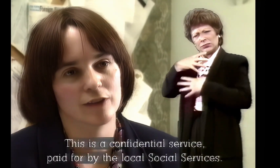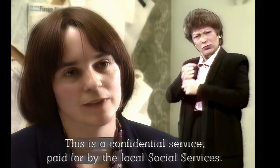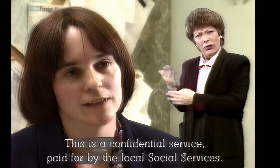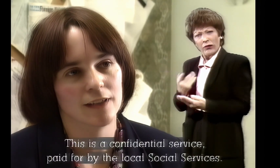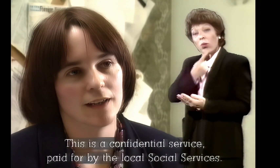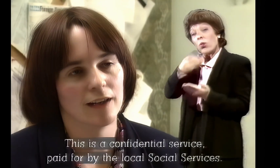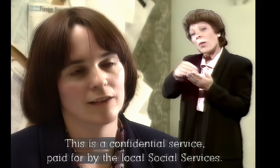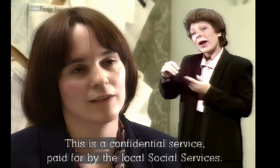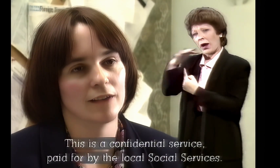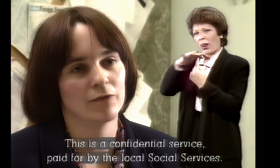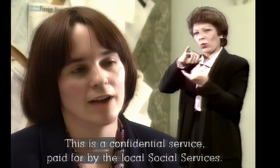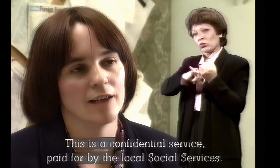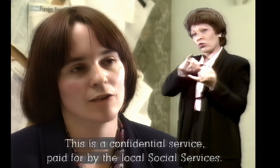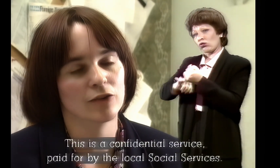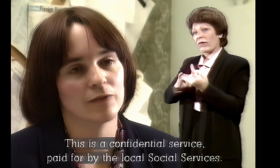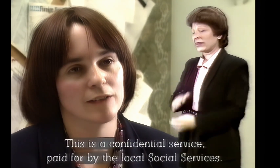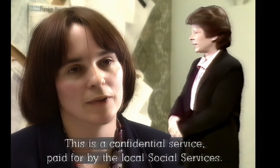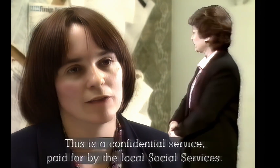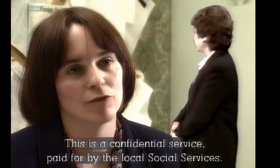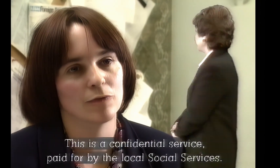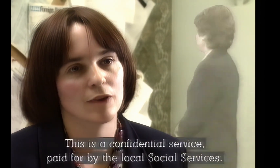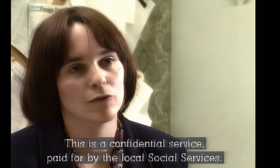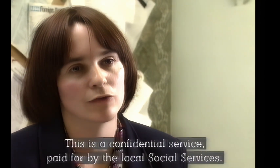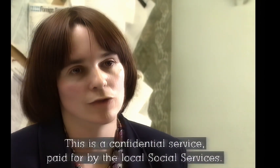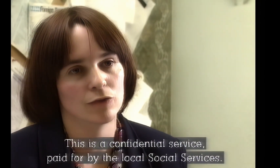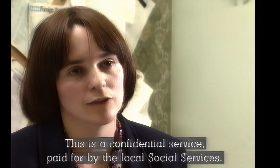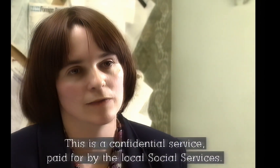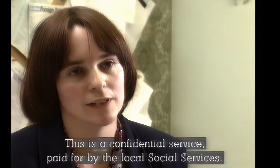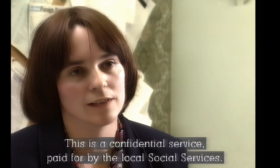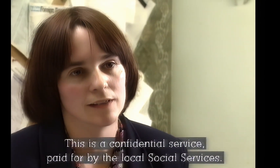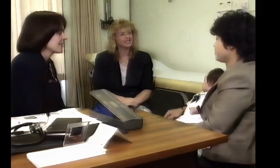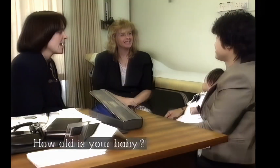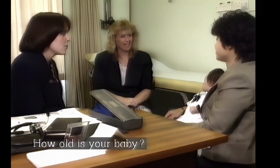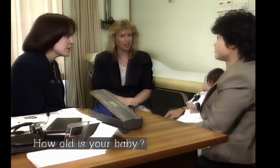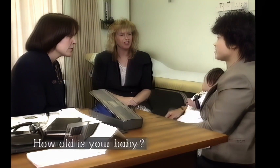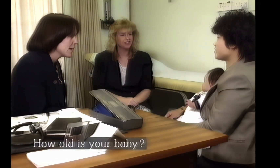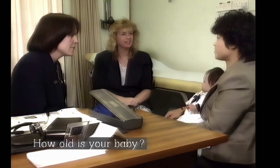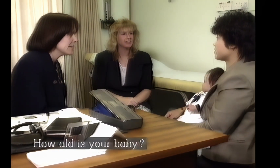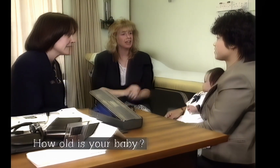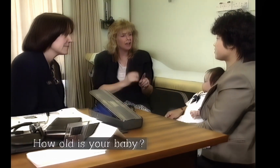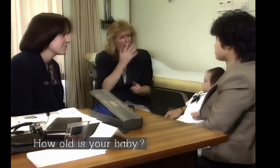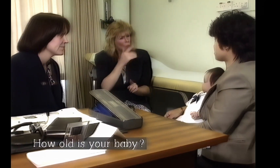service, and the costs of it are paid through the local social services. How old is your baby?